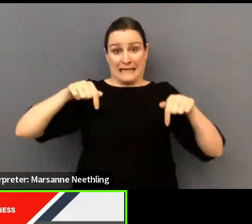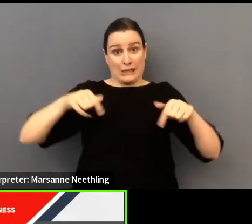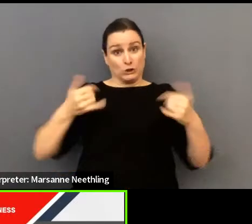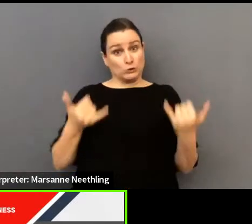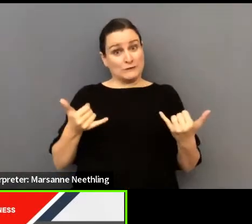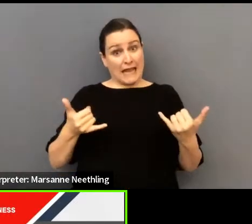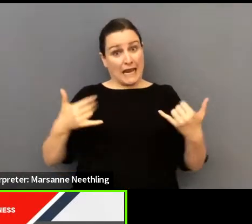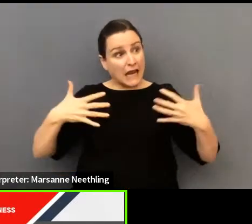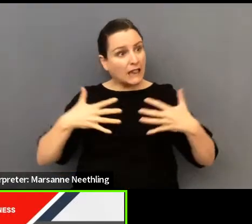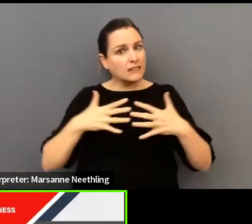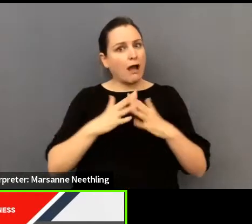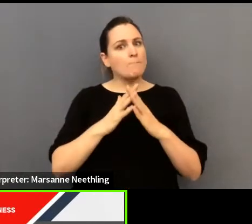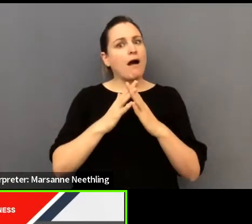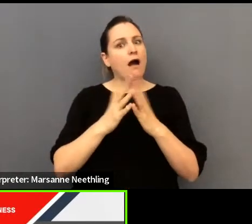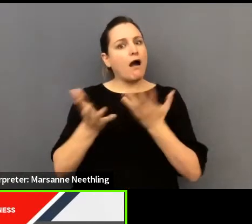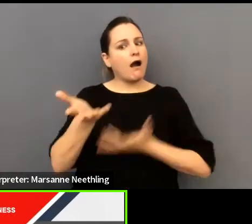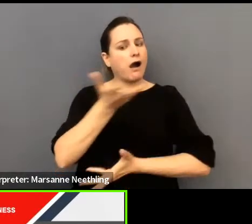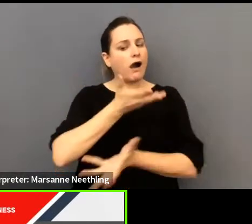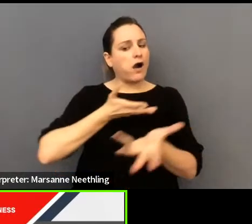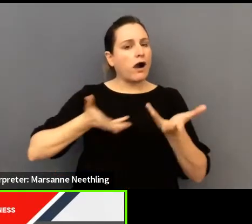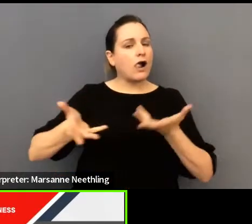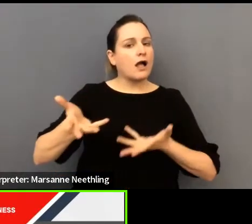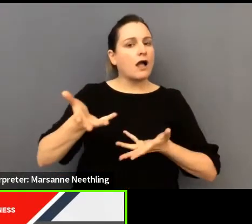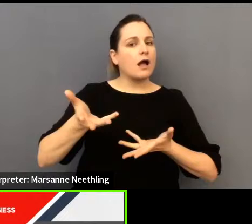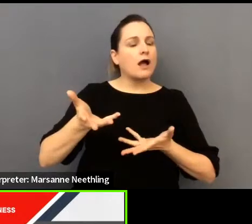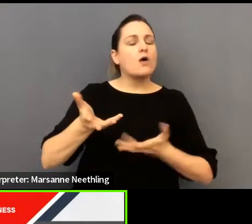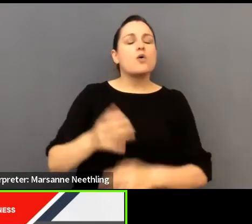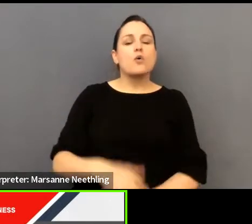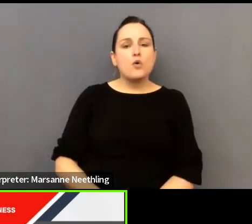maybe Hetsa needs to speak to